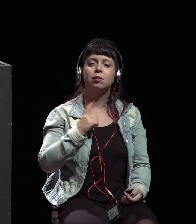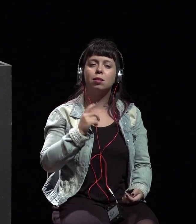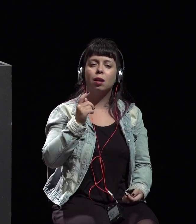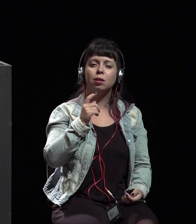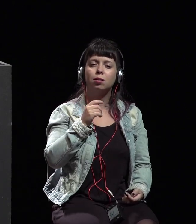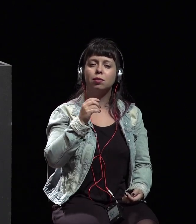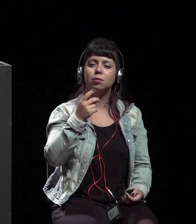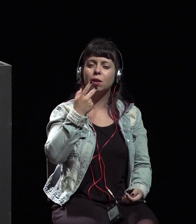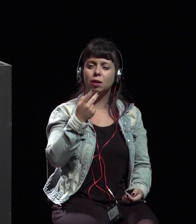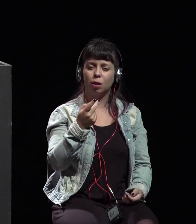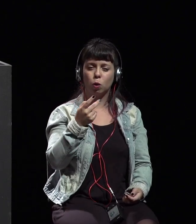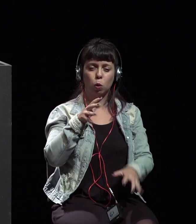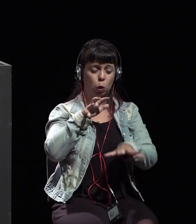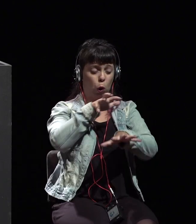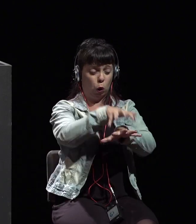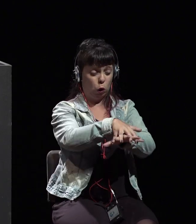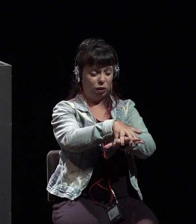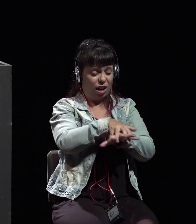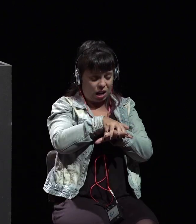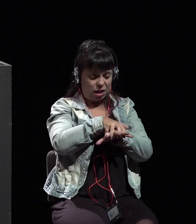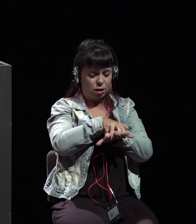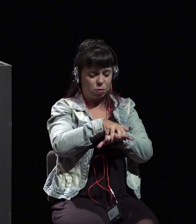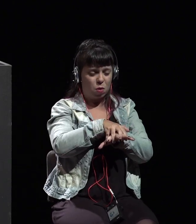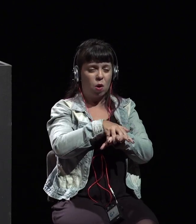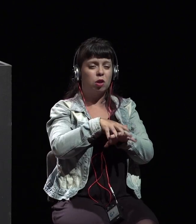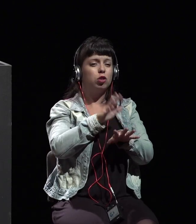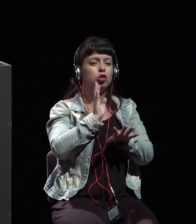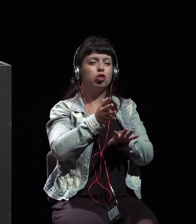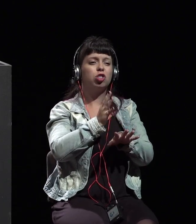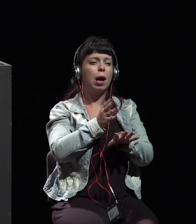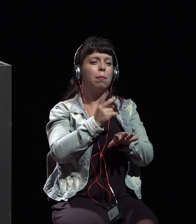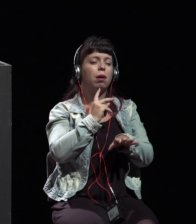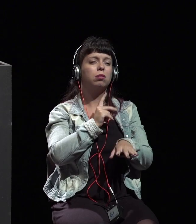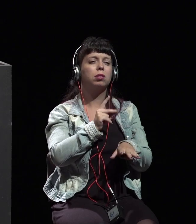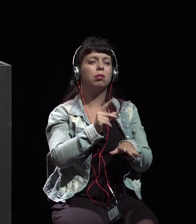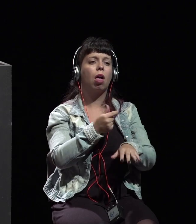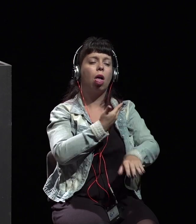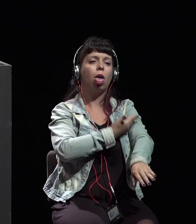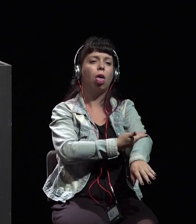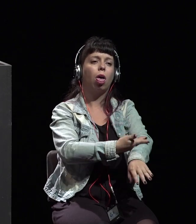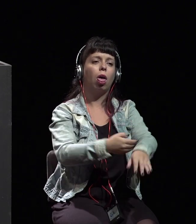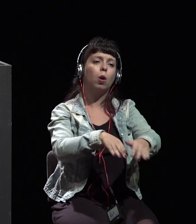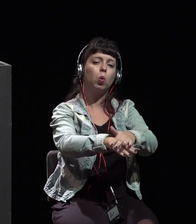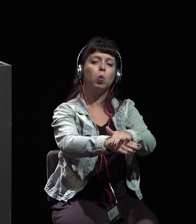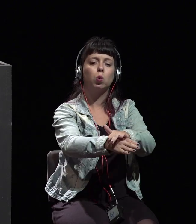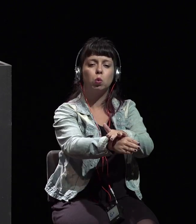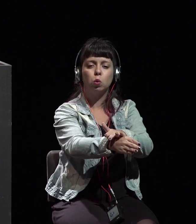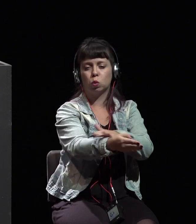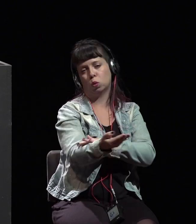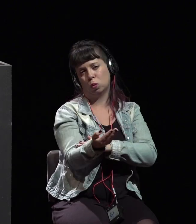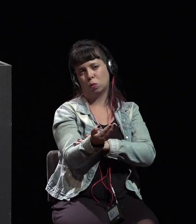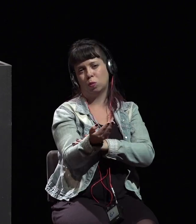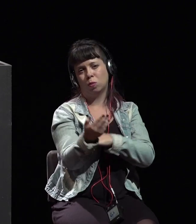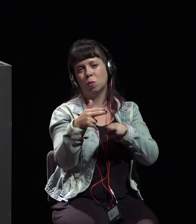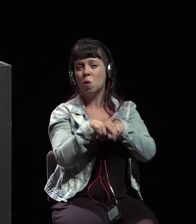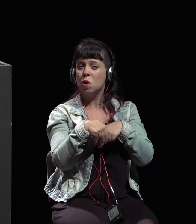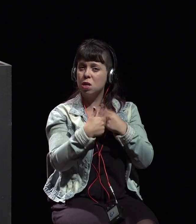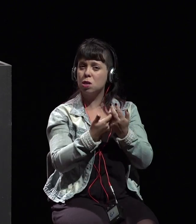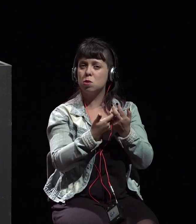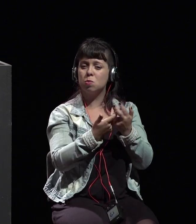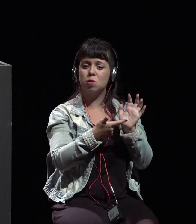but it speaks to the importance of mounting these exhibitions even at this somewhat more modest institutional